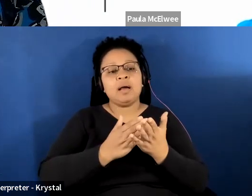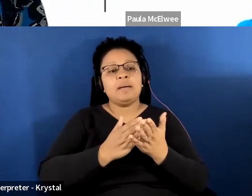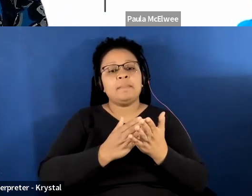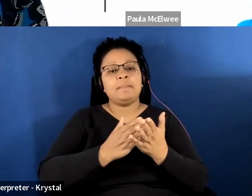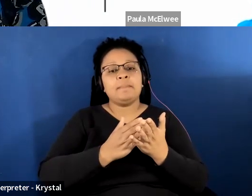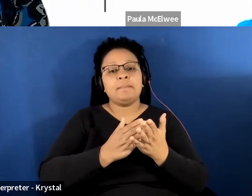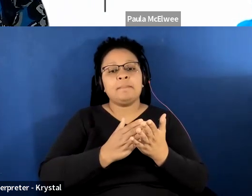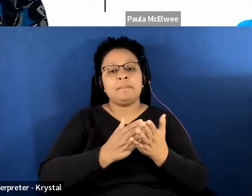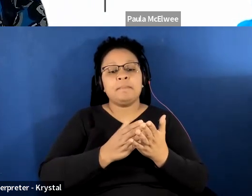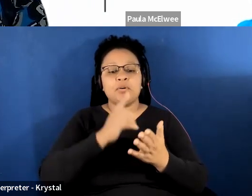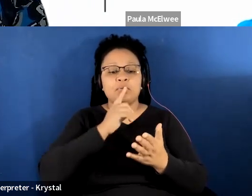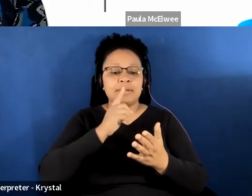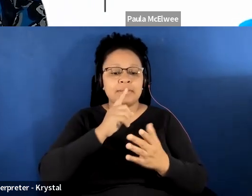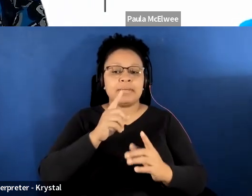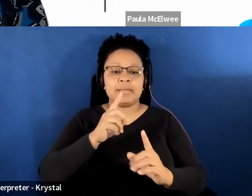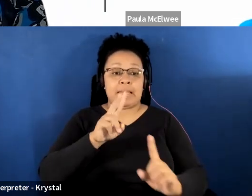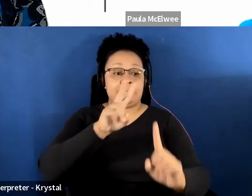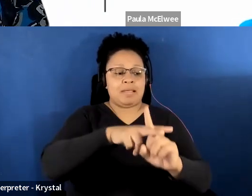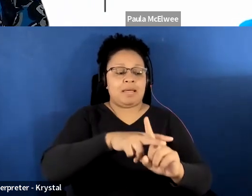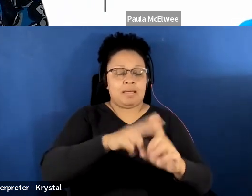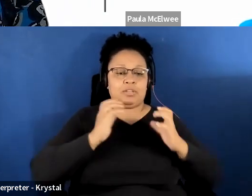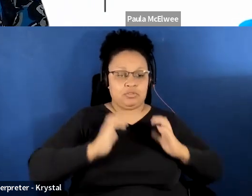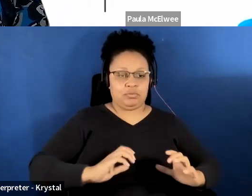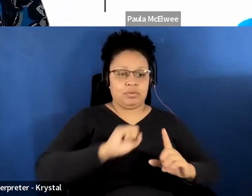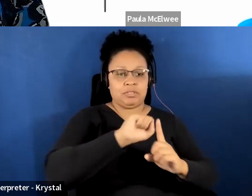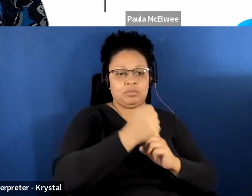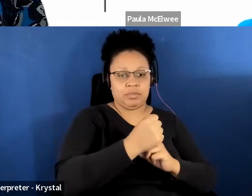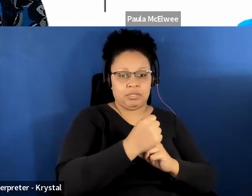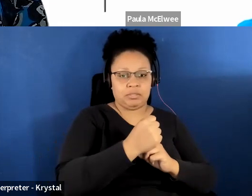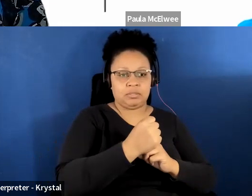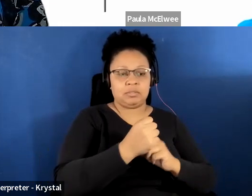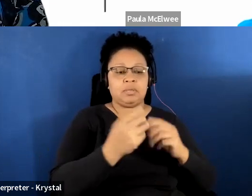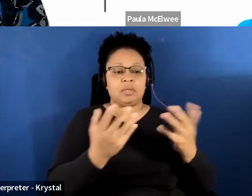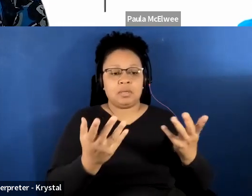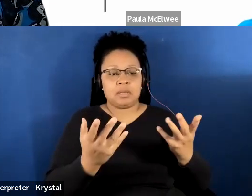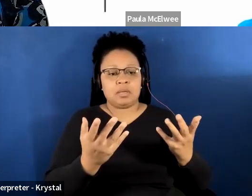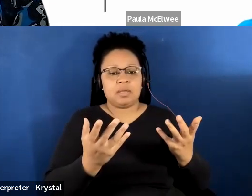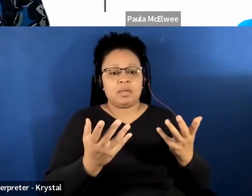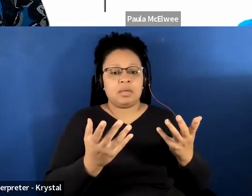things really do apply to consumer situations.